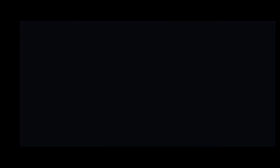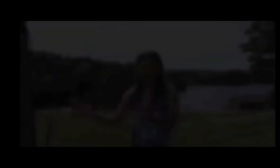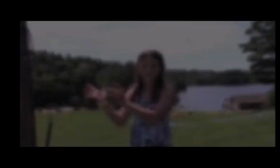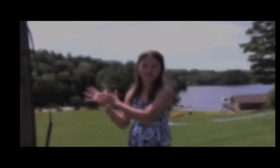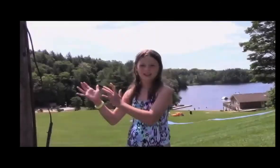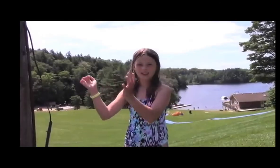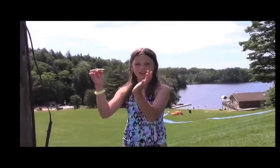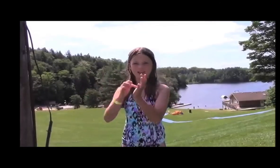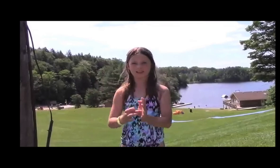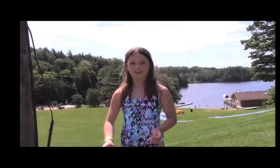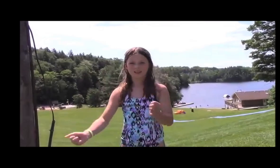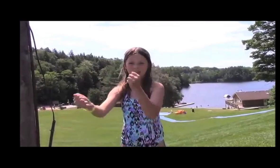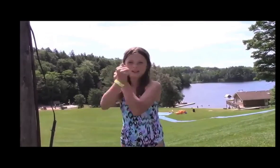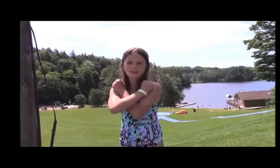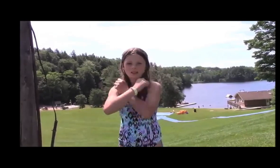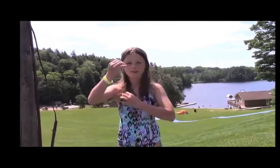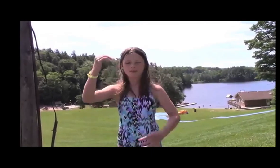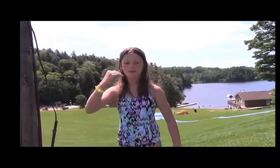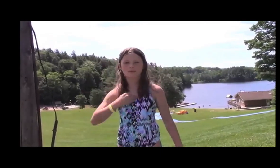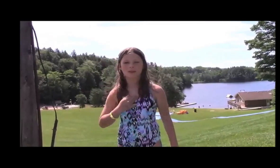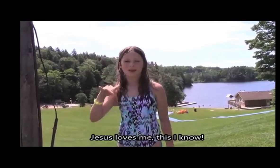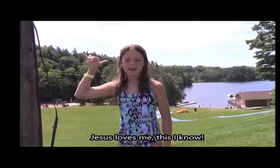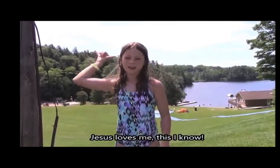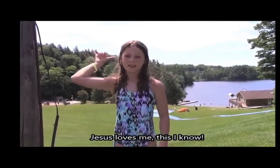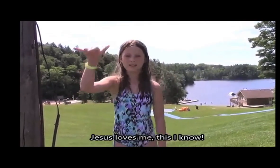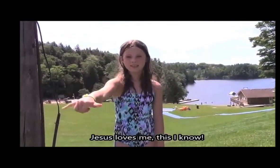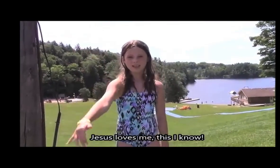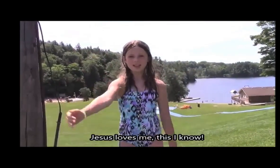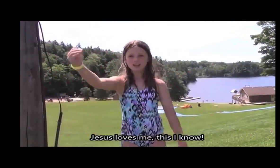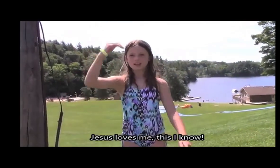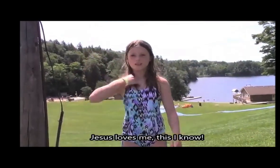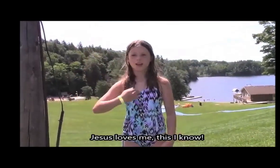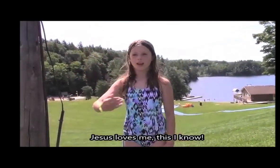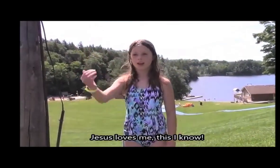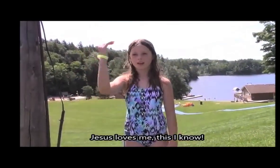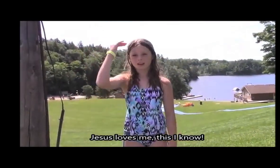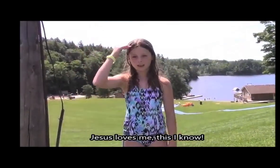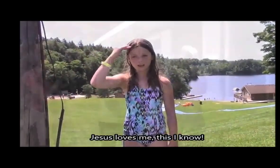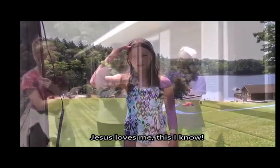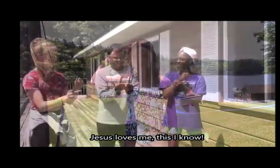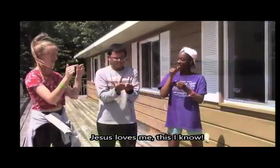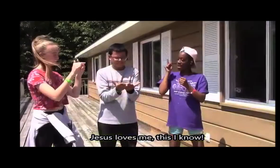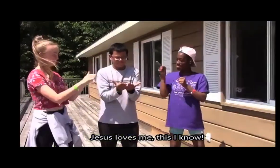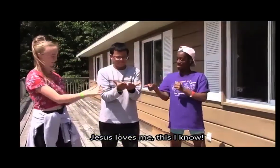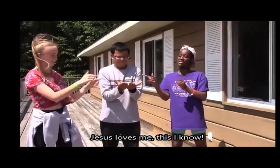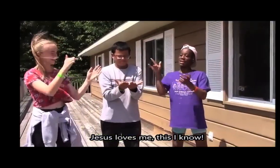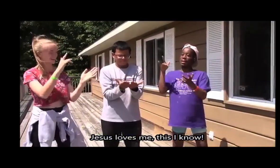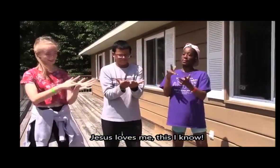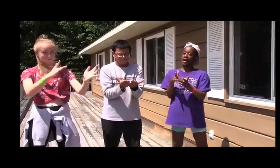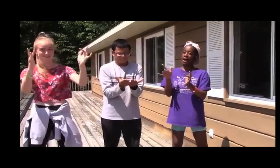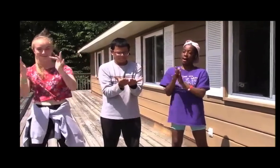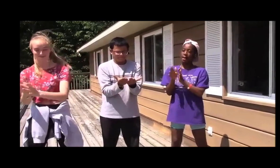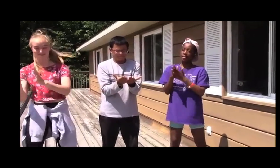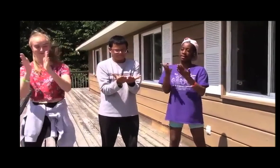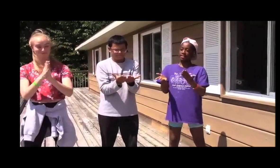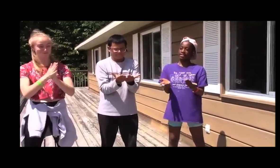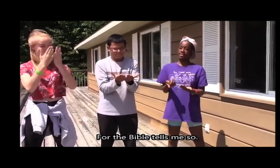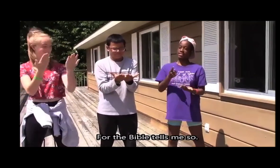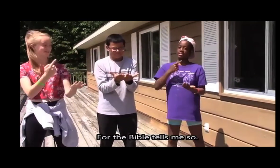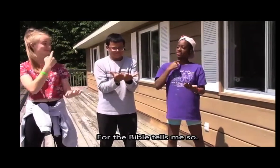tells me this, I know. For the Bible tells me so. Little ones to him belong. They are weak, but